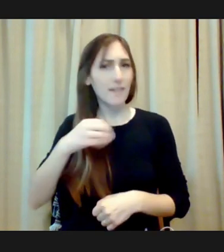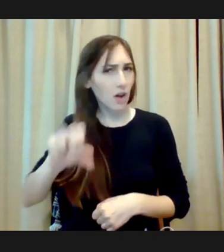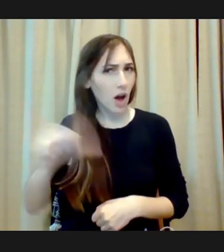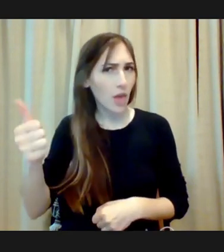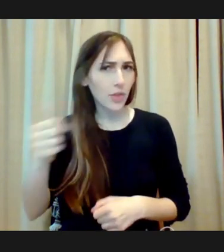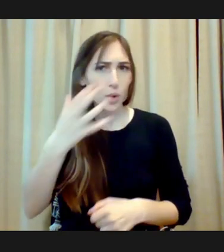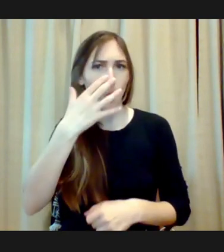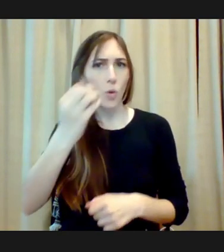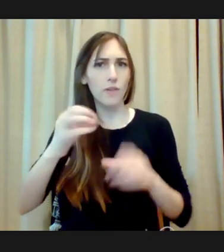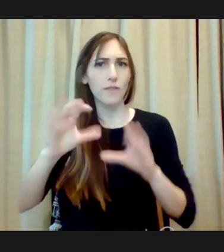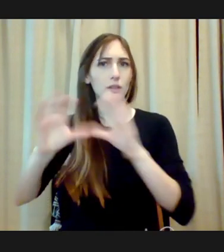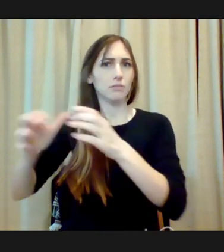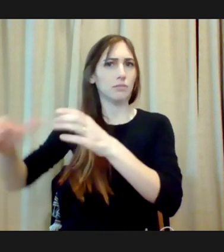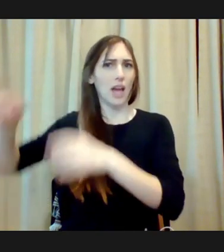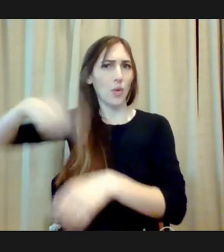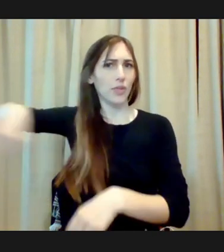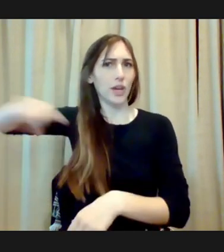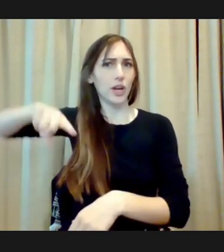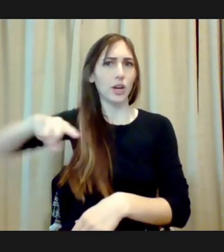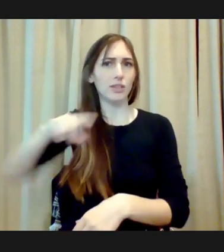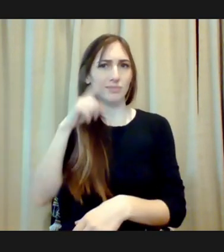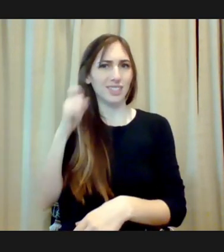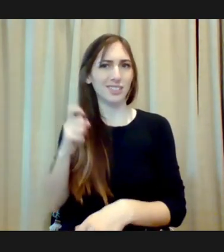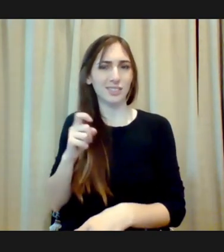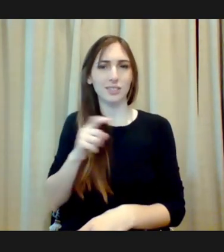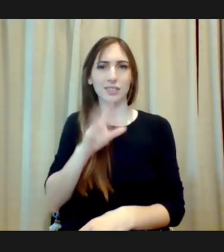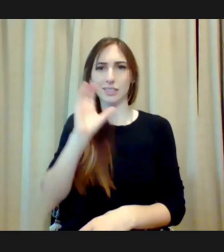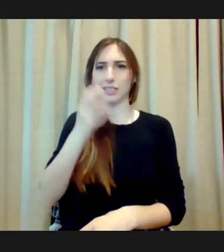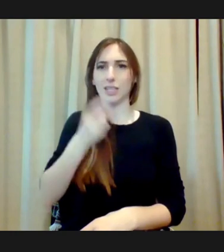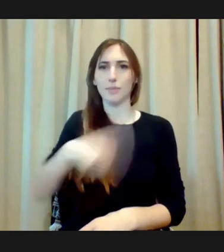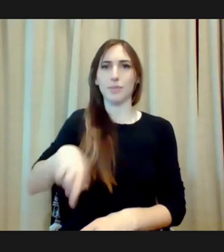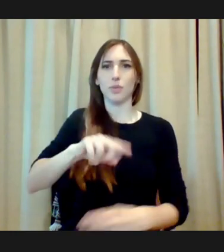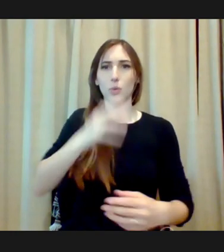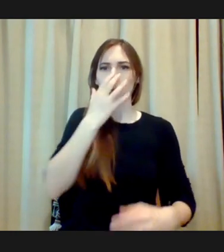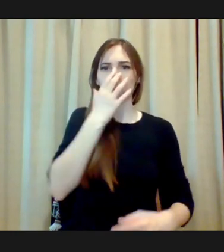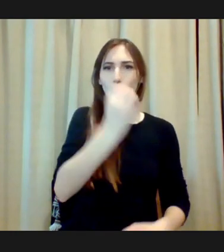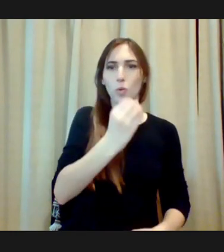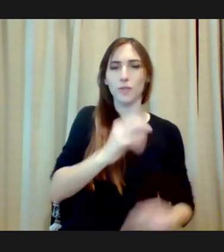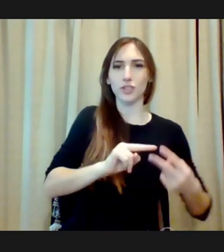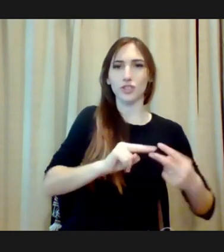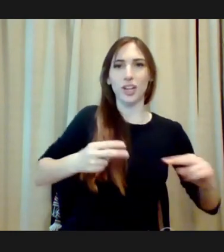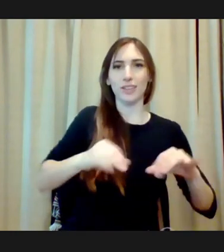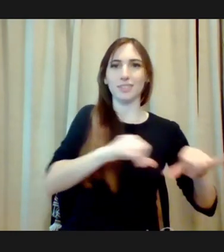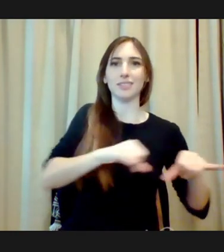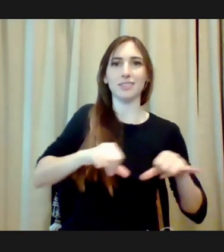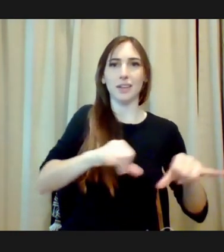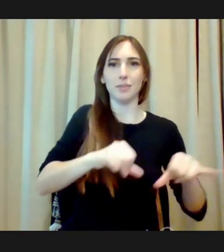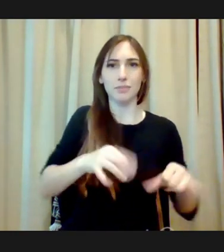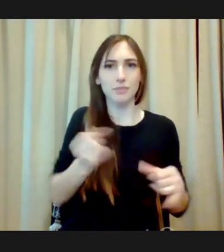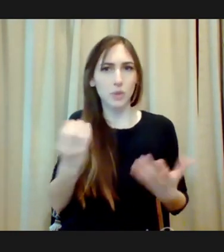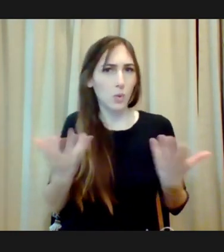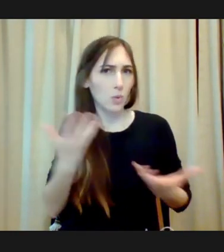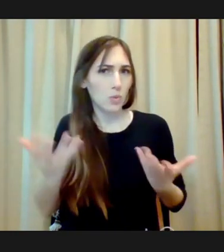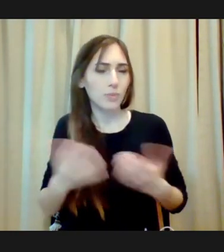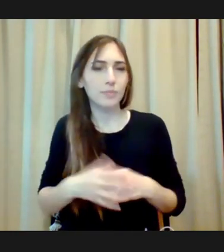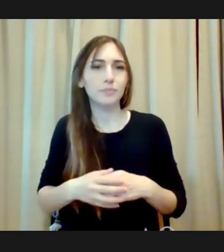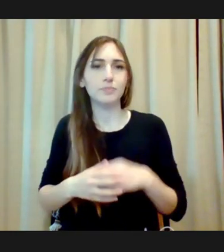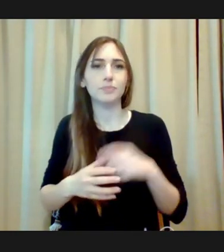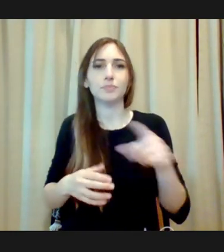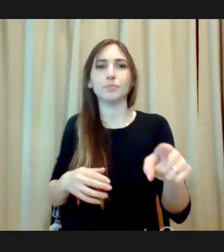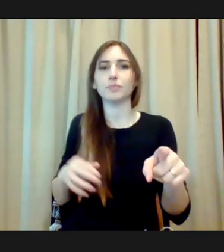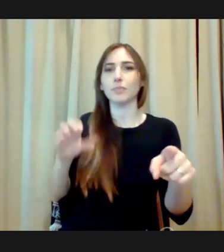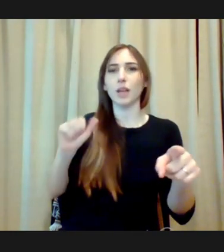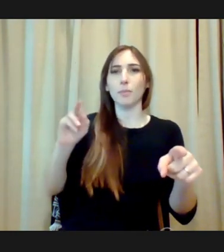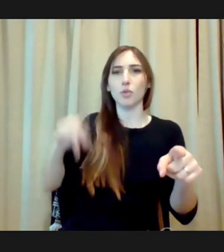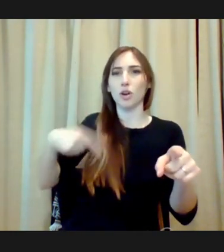exist given these wolves are genetically distinct? So the numbers game in Southeast Alaska and Prince